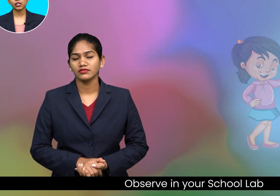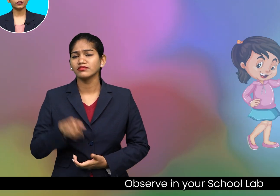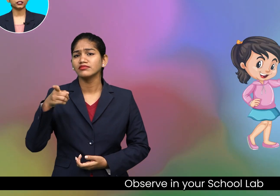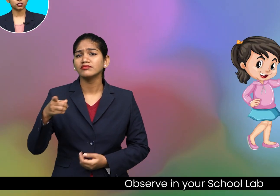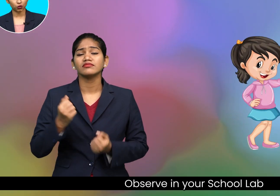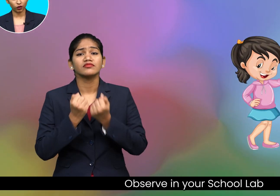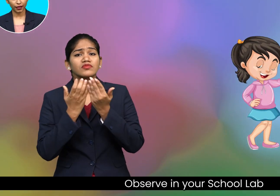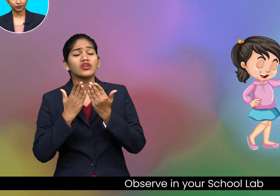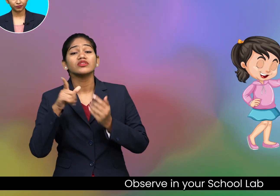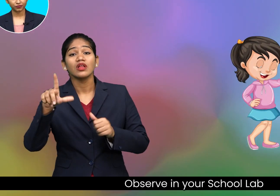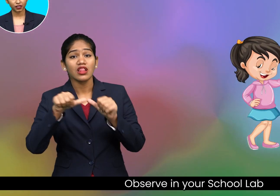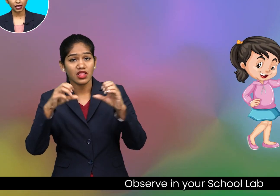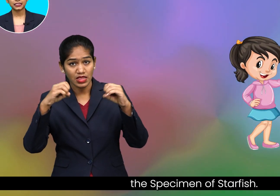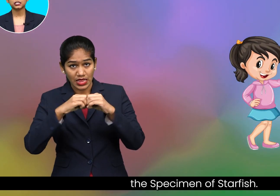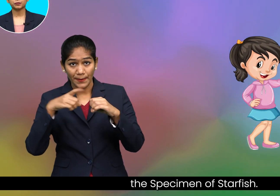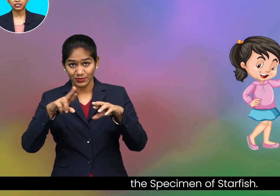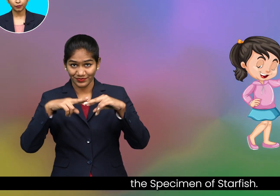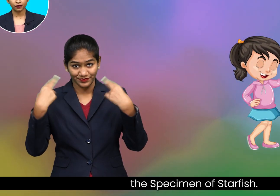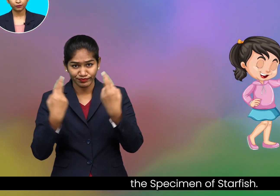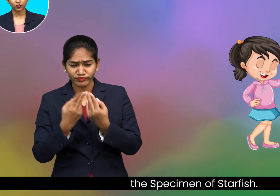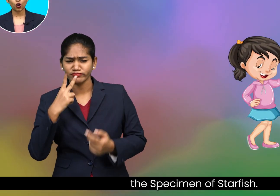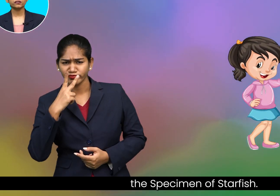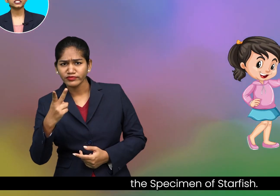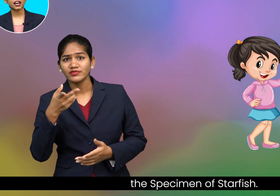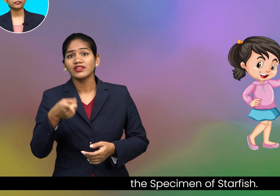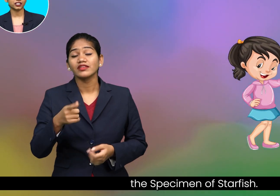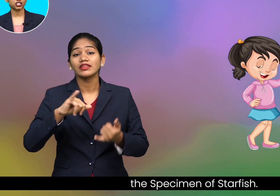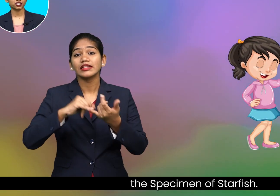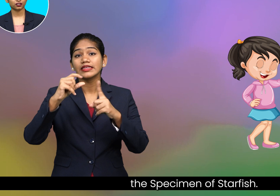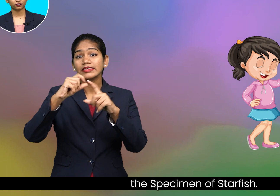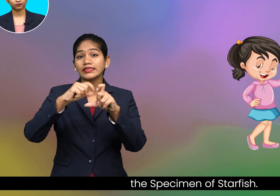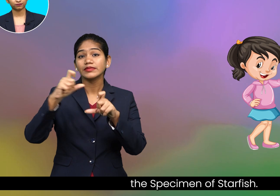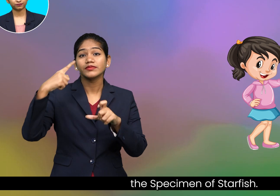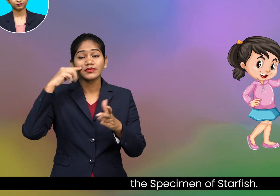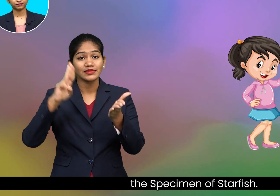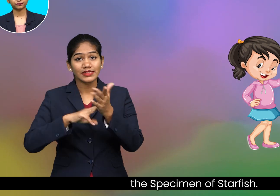Observe in your school lab, the specimen of starfish.